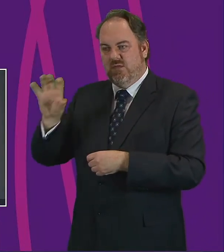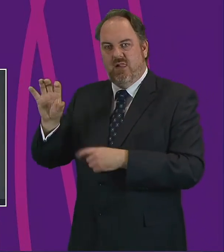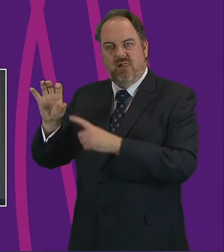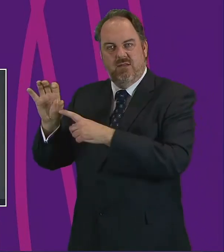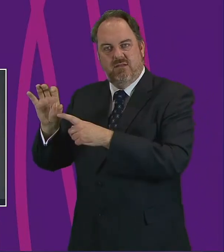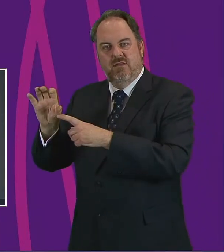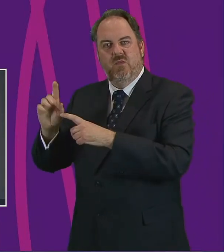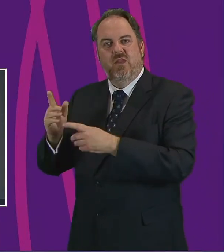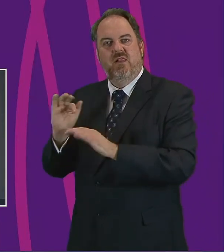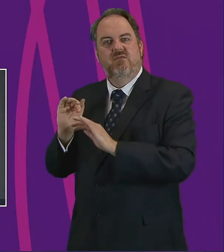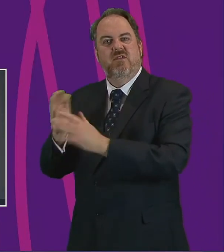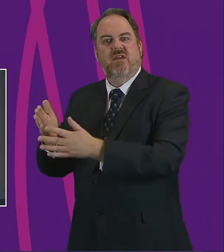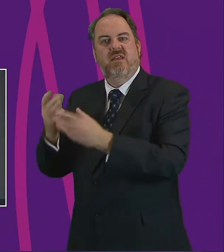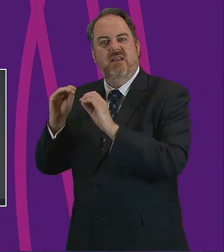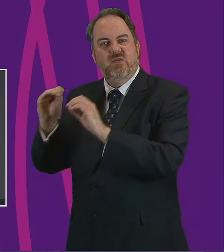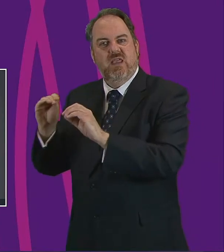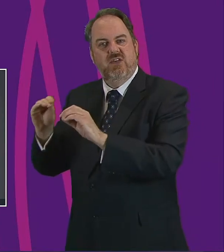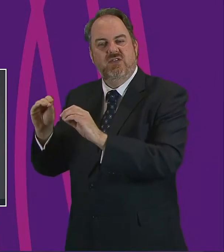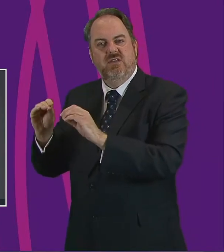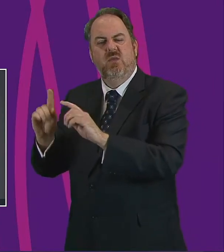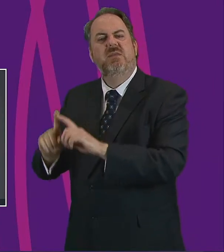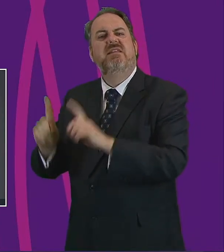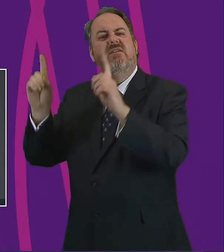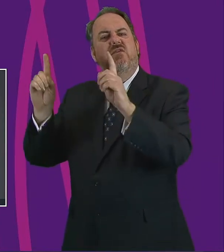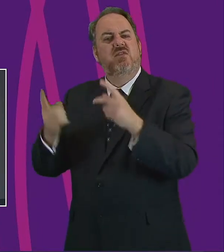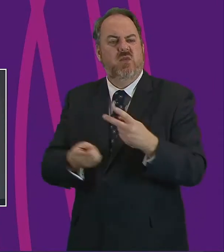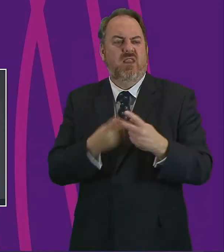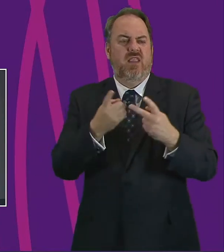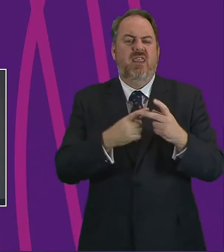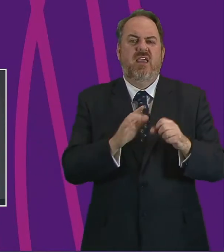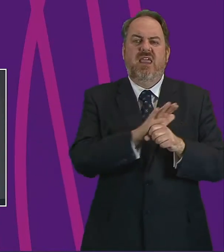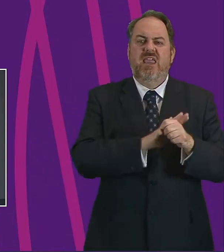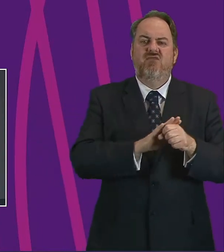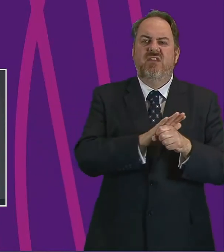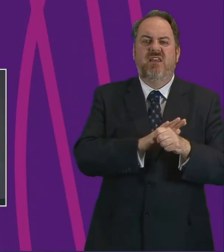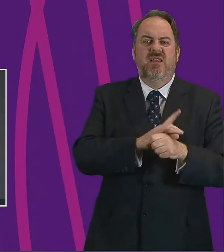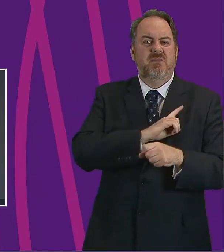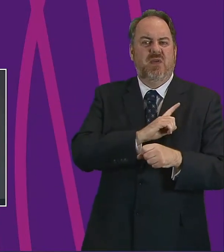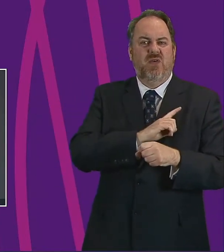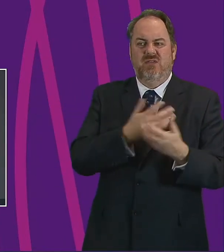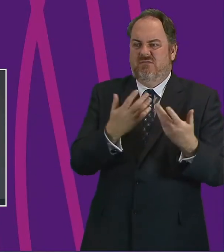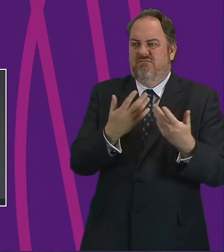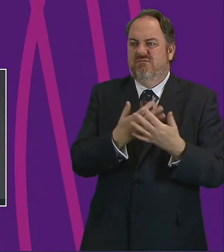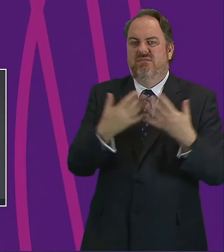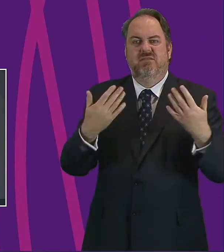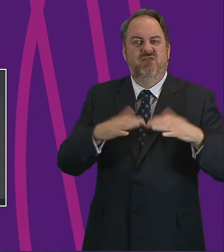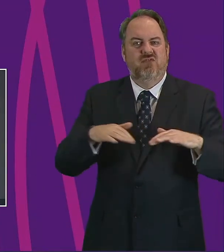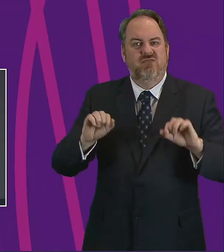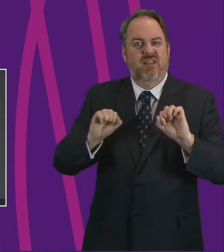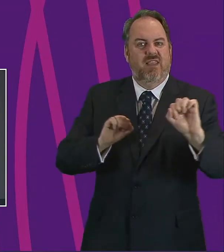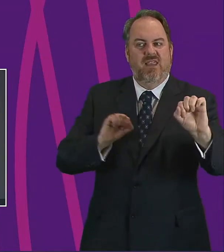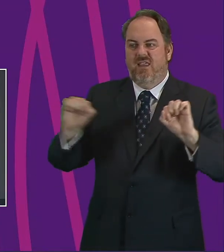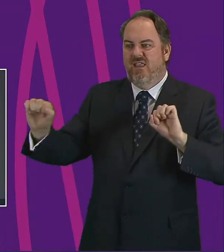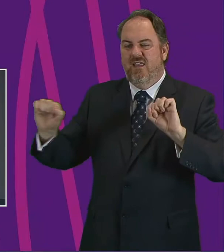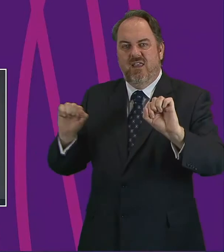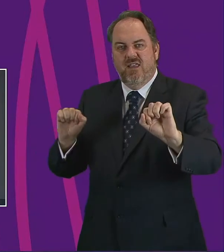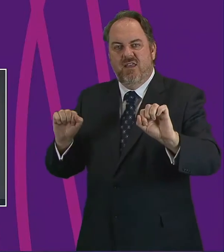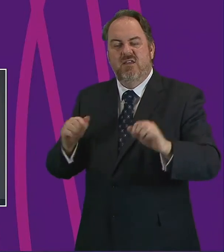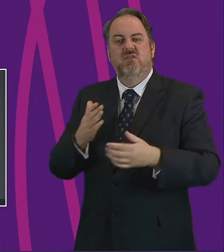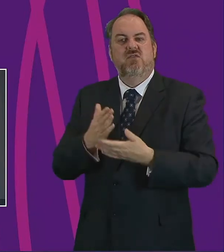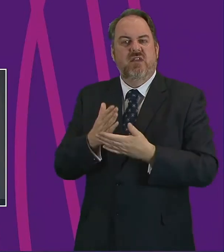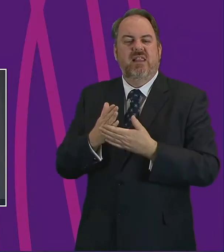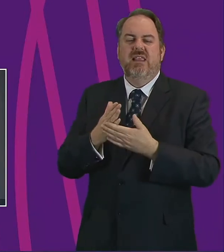look actively at how those arrangements can be put in place at local level to ensure that the needs of young people are